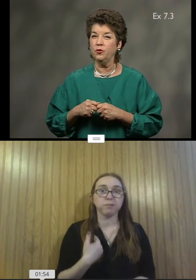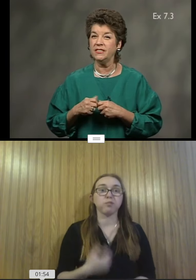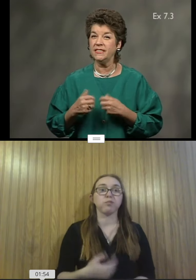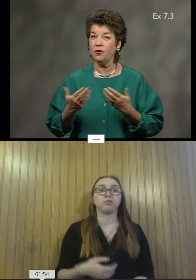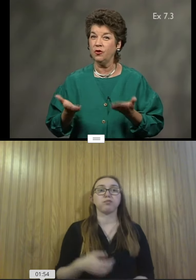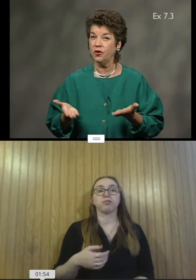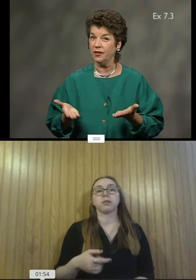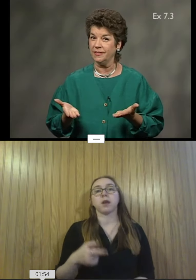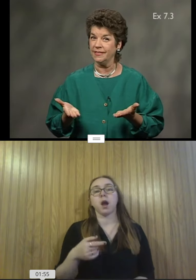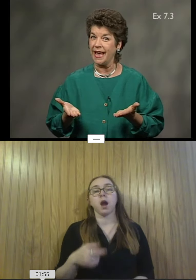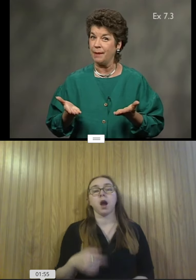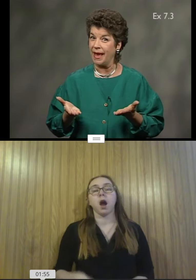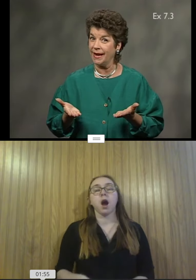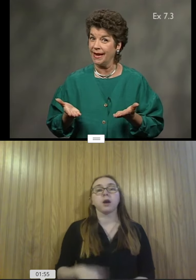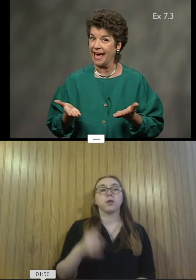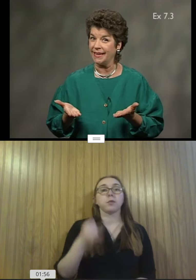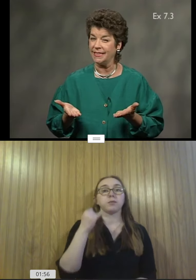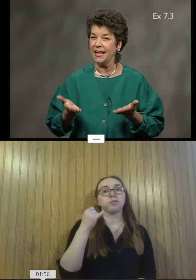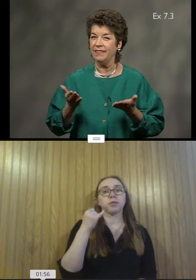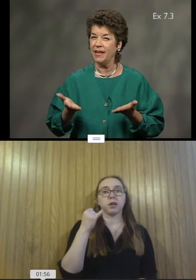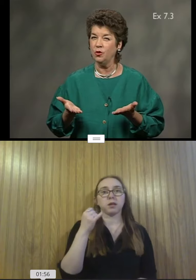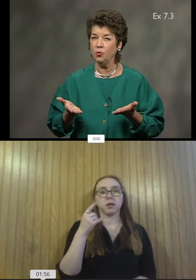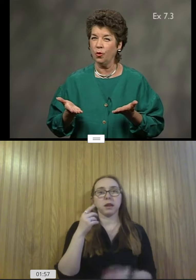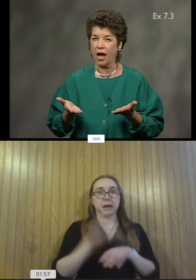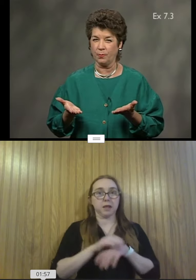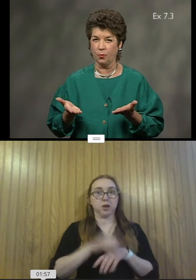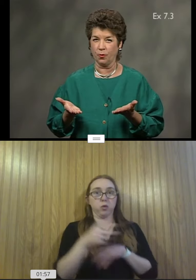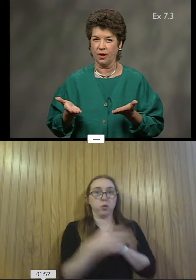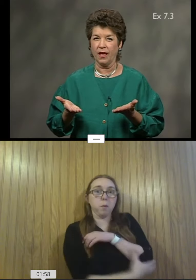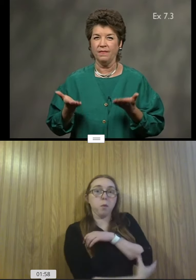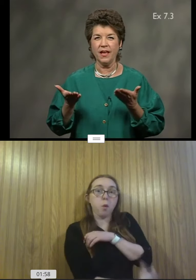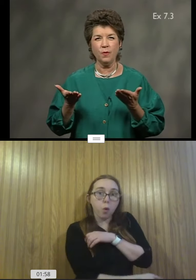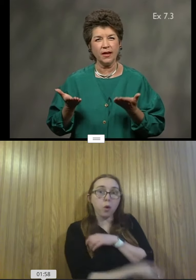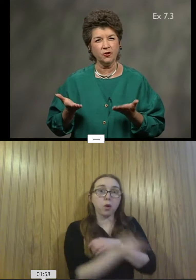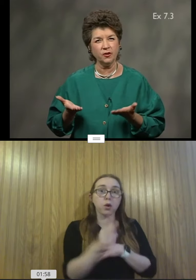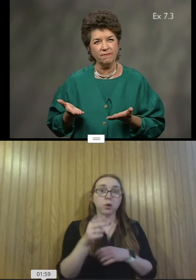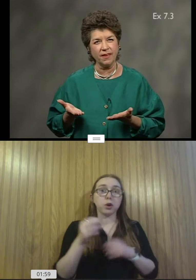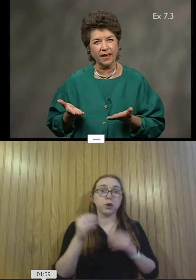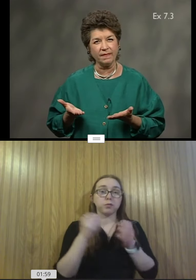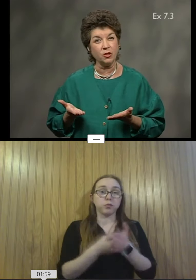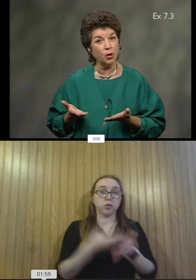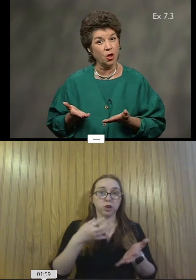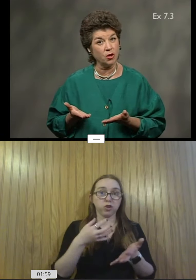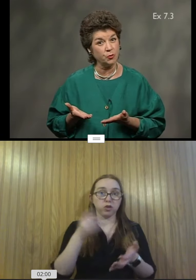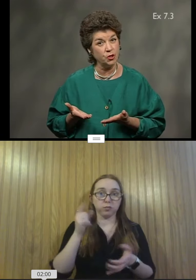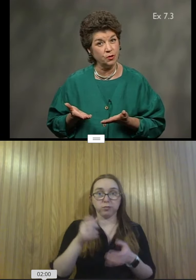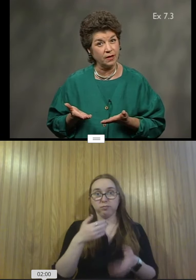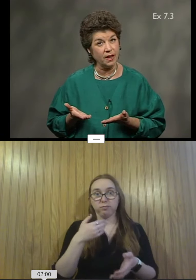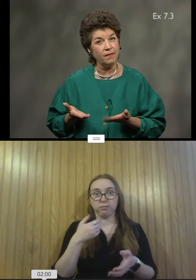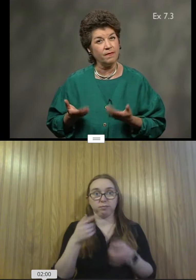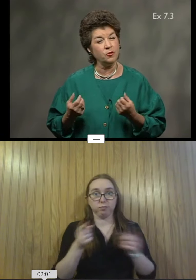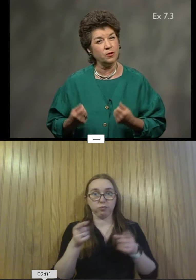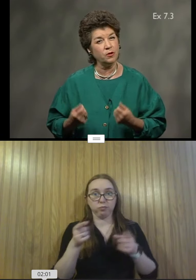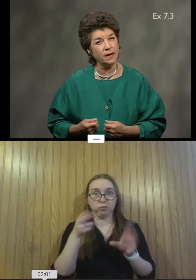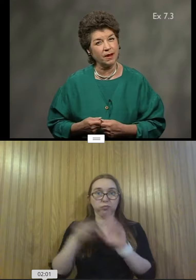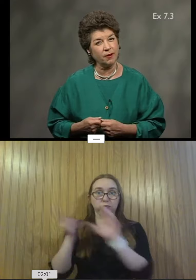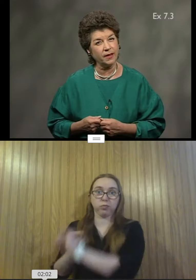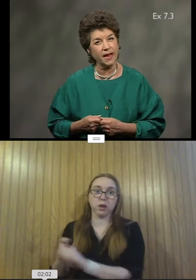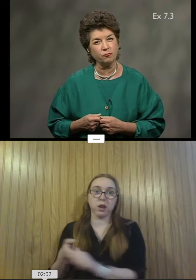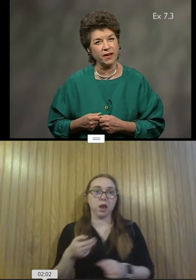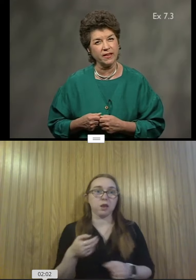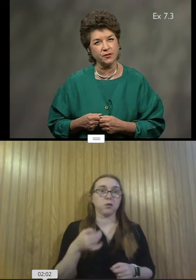if you could sell goods and make money at it, then you were not poor. Then you had a good living. Then you belonged to a union. Then you could